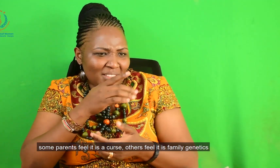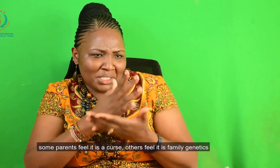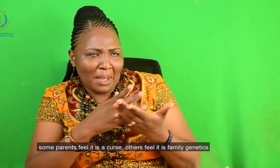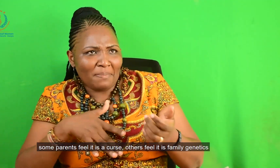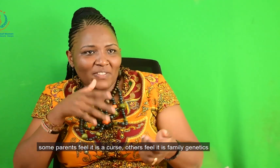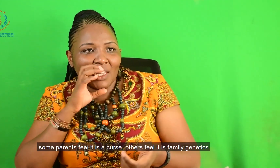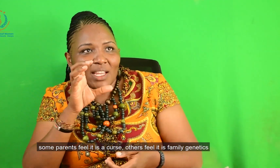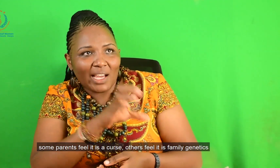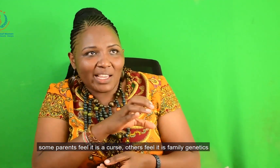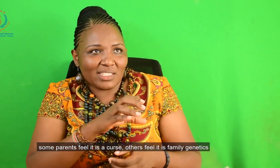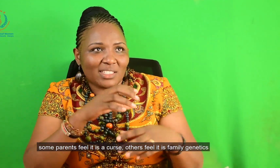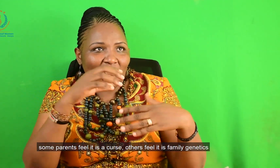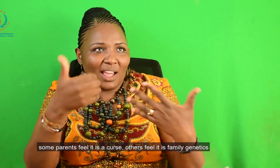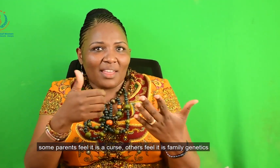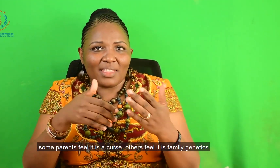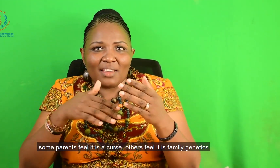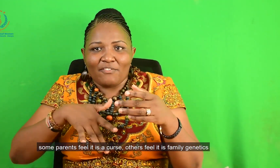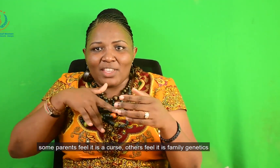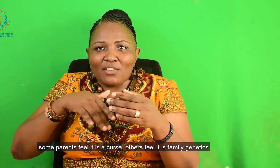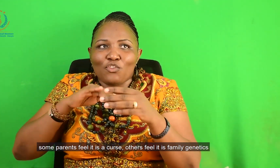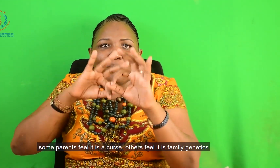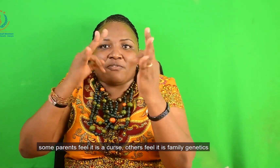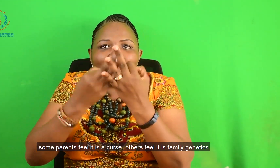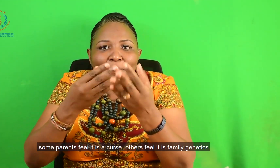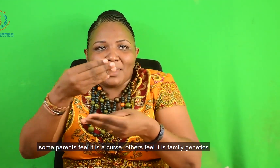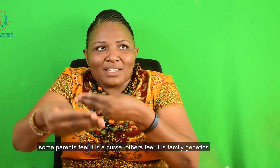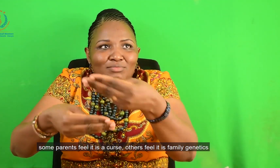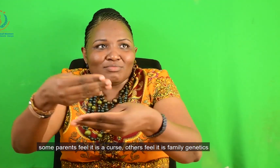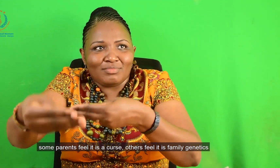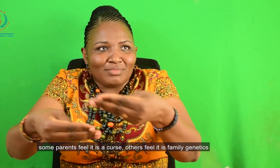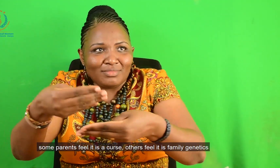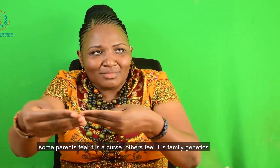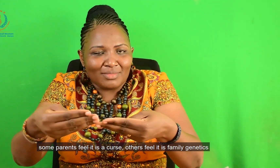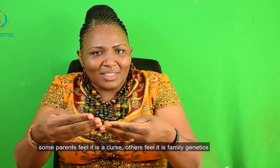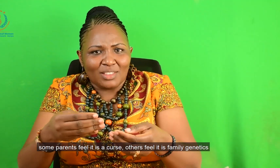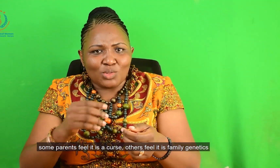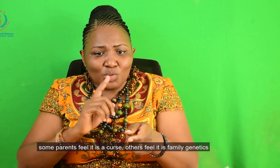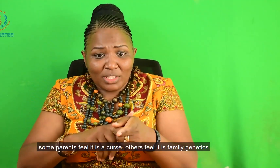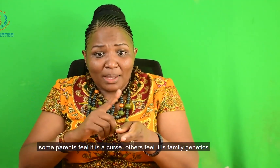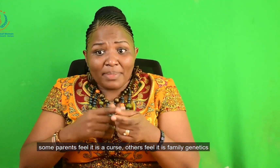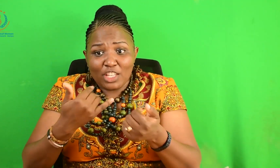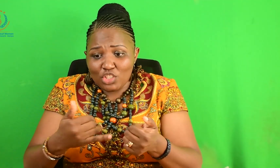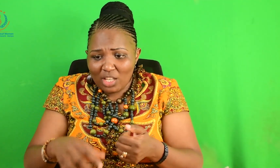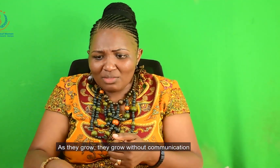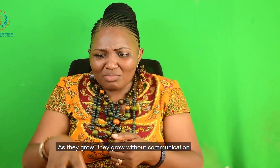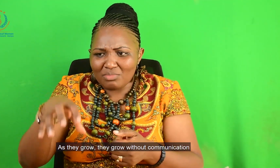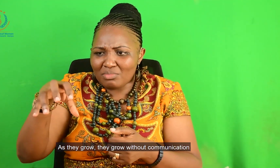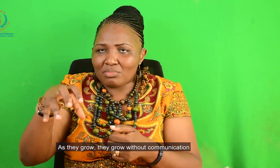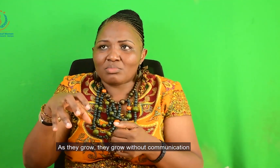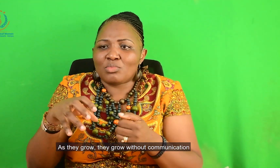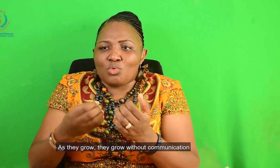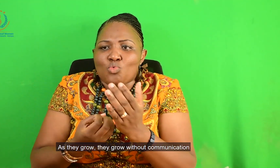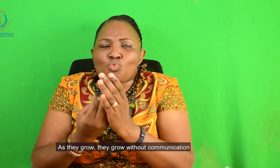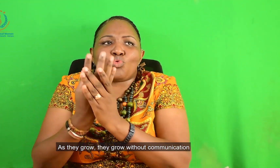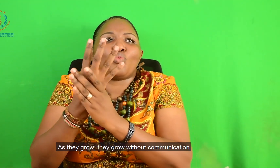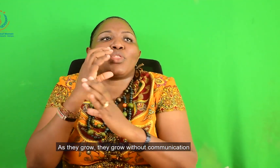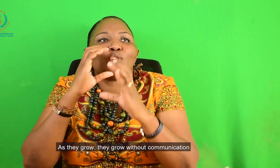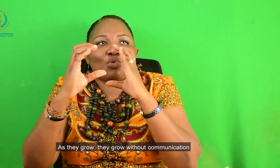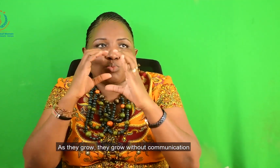Some parents feel it could be a curse, others feel it could be family genetics. So as the child grows, they grow